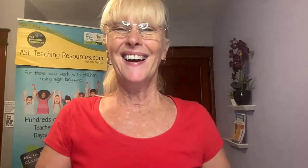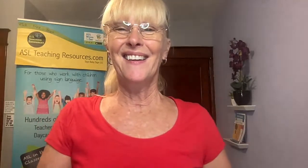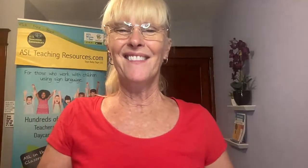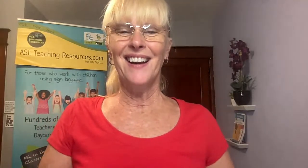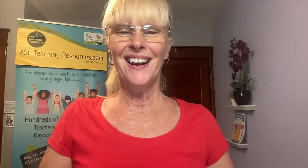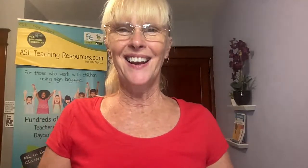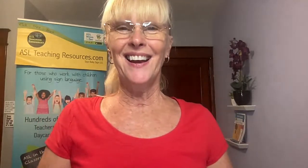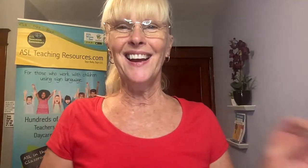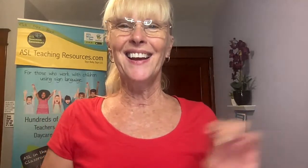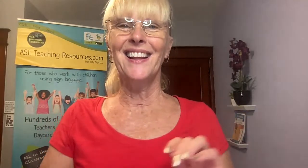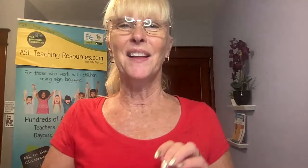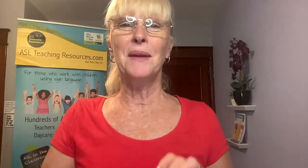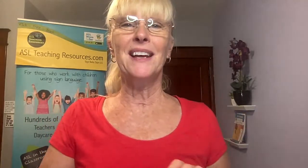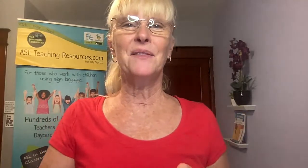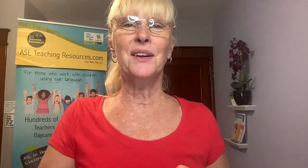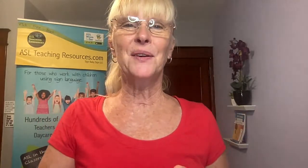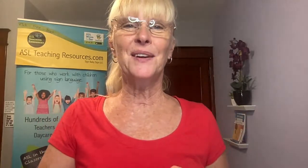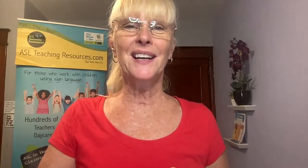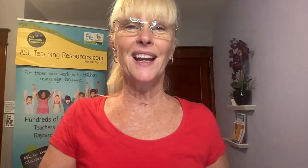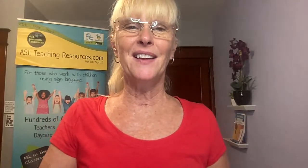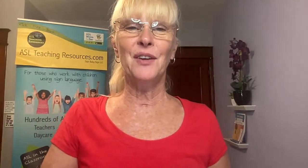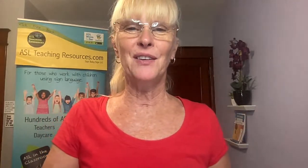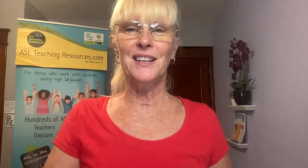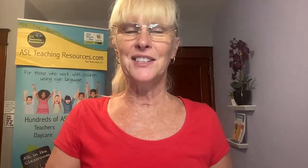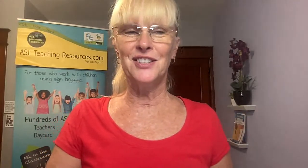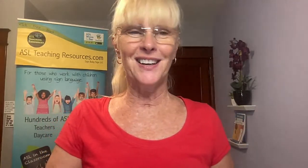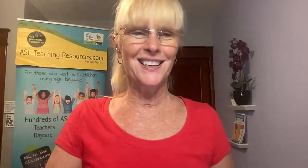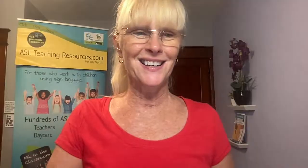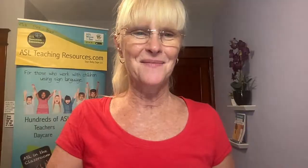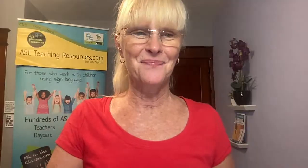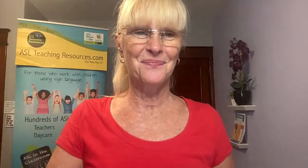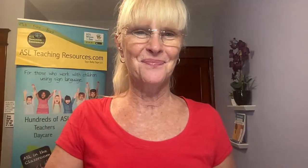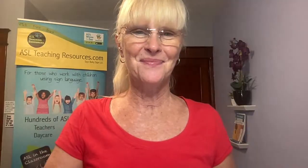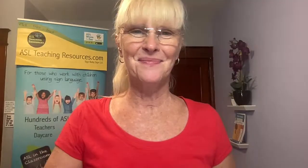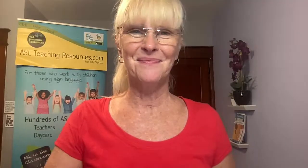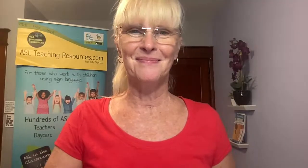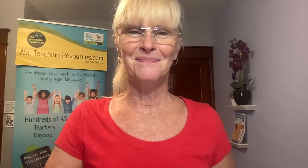all righty. Let me hit record and we'll get started.